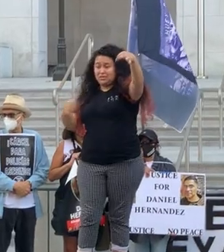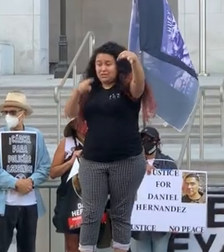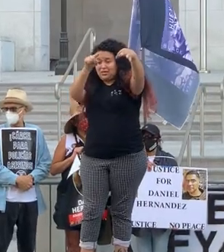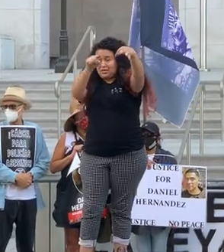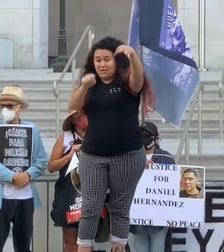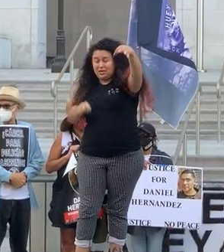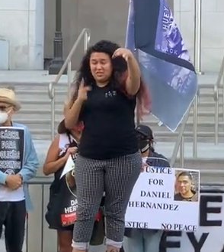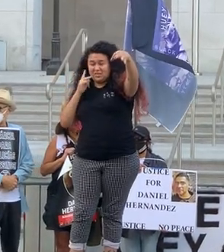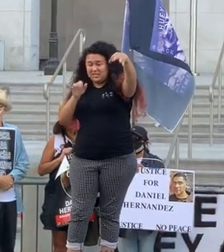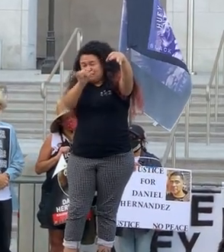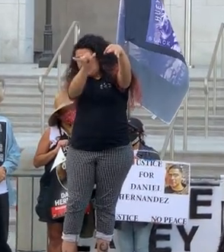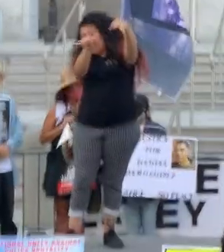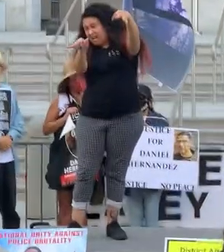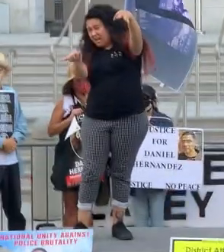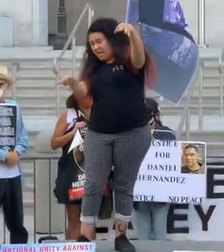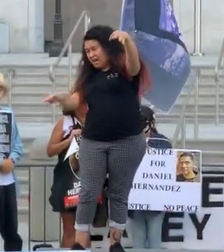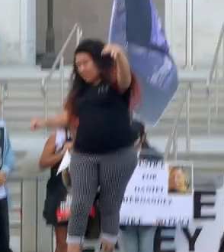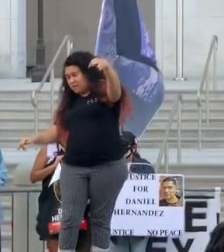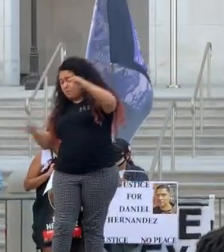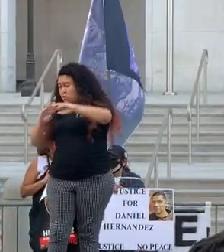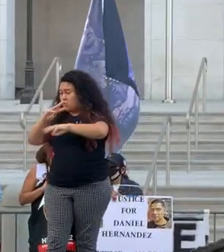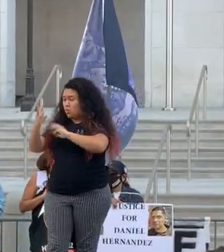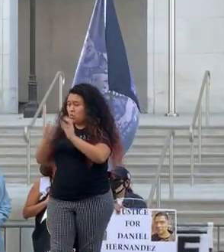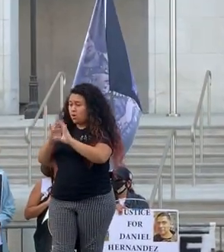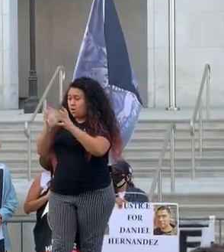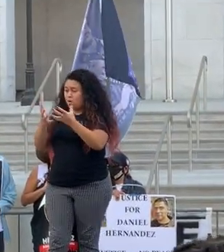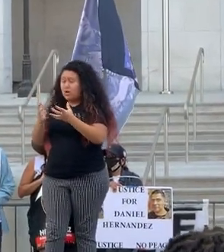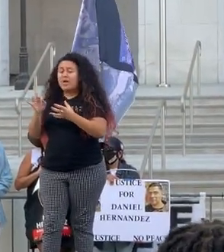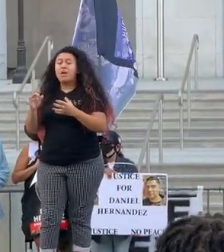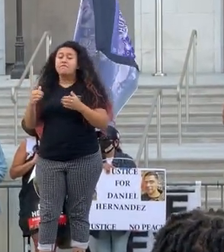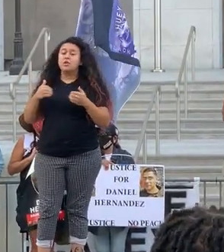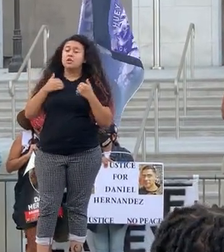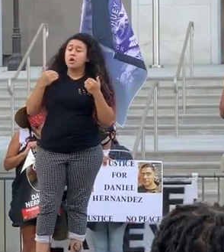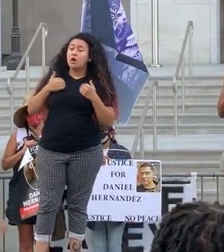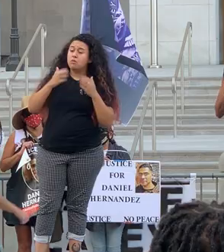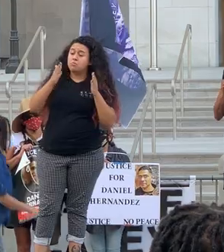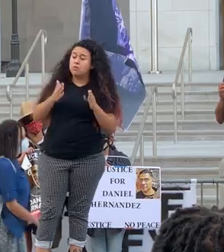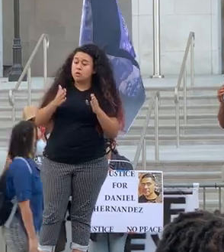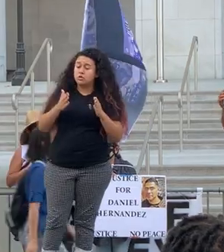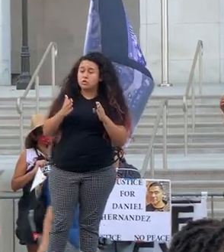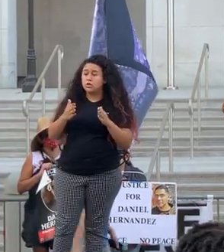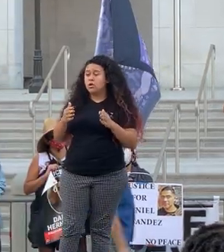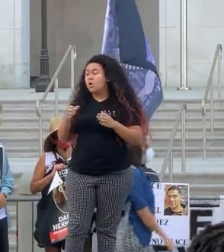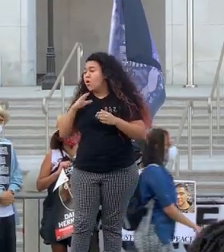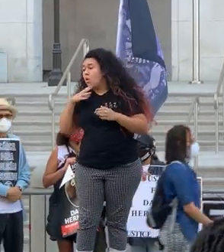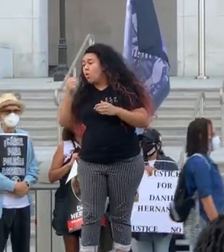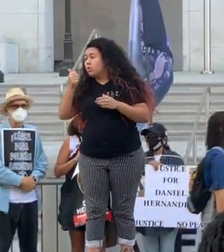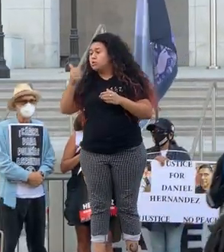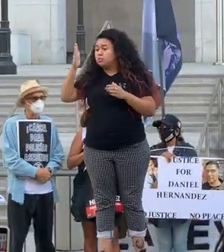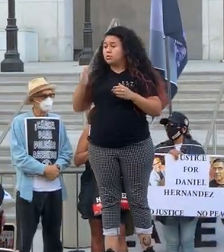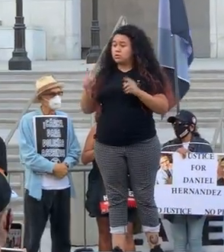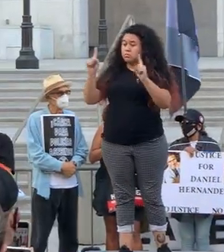across the globe, we would save a younger person instead of an older one.